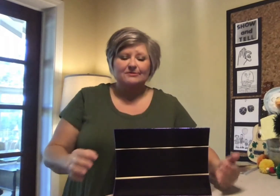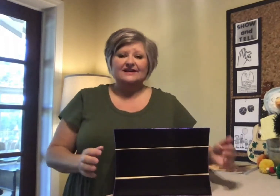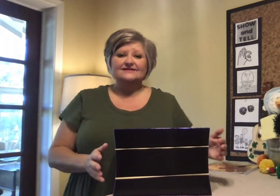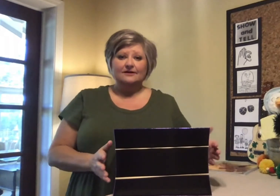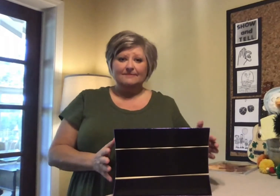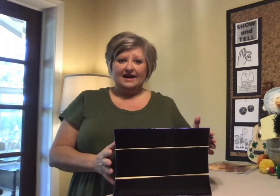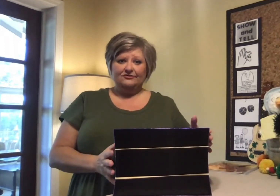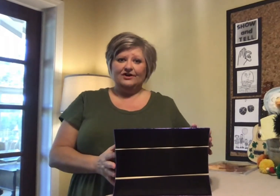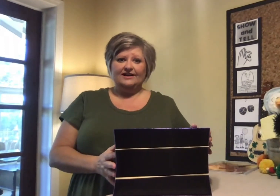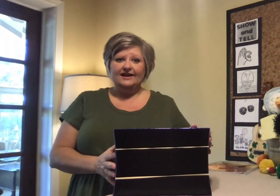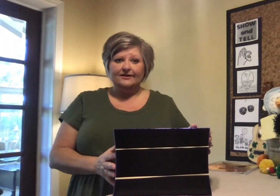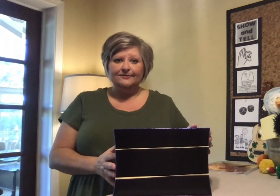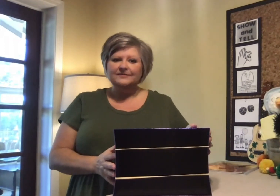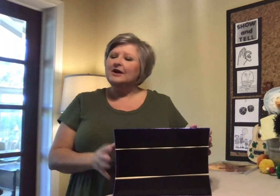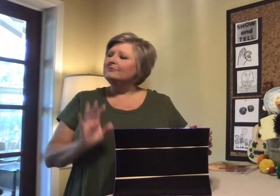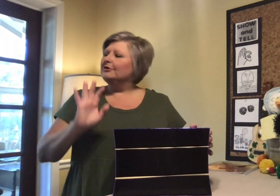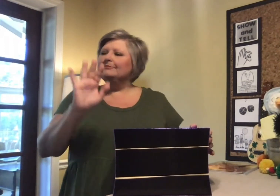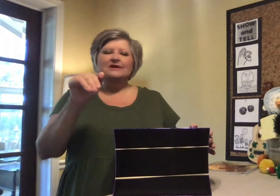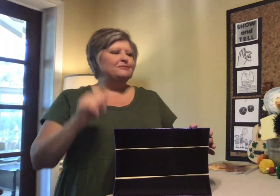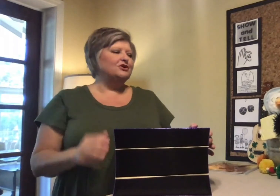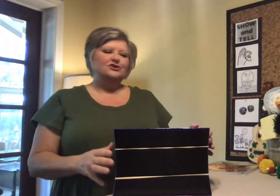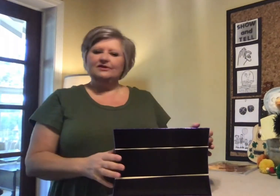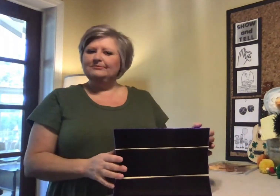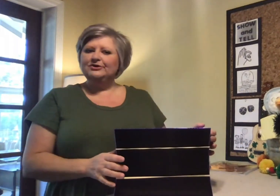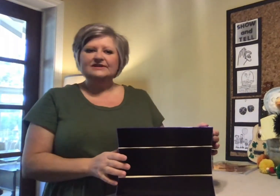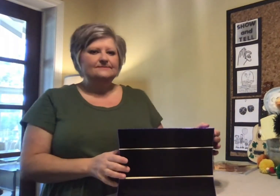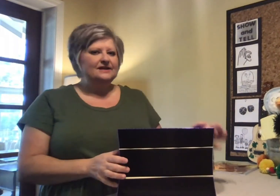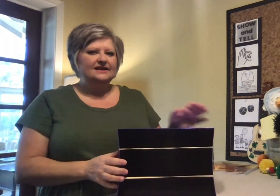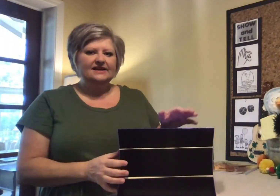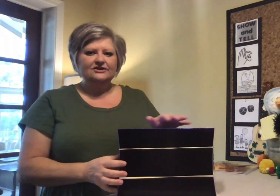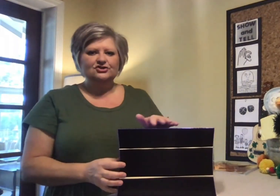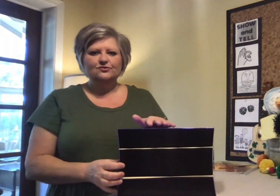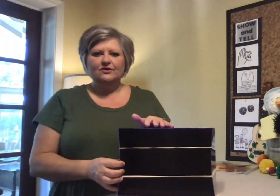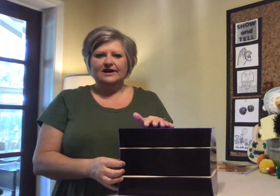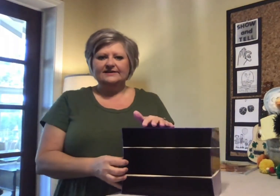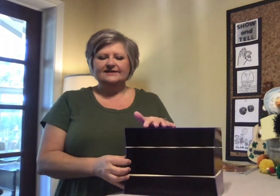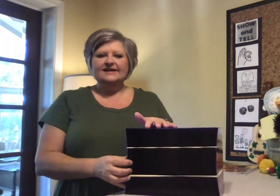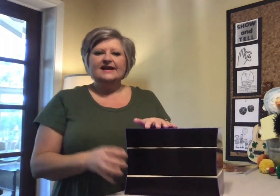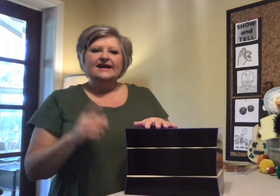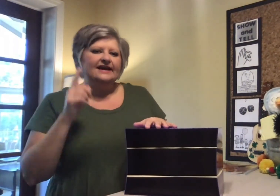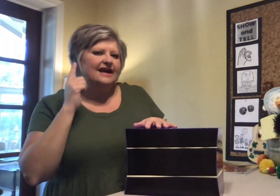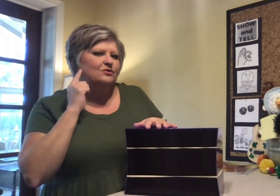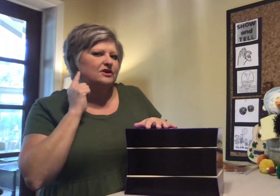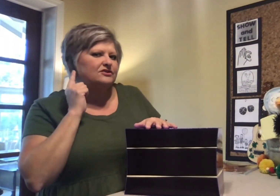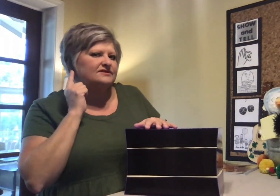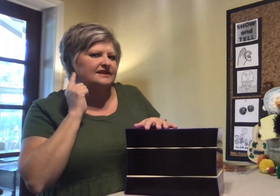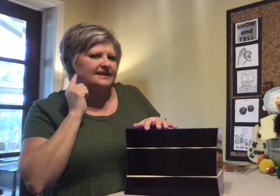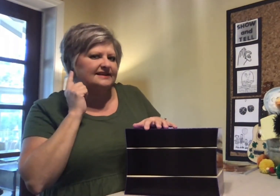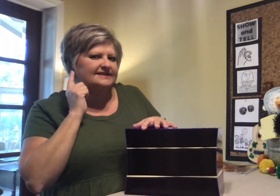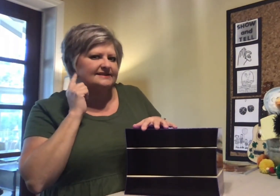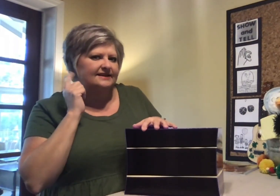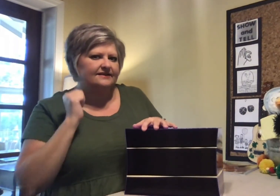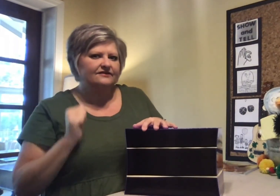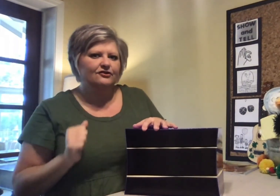bands on mine right now. But remember, you can put as many as you want. And I want you to listen for